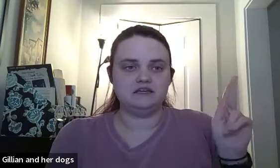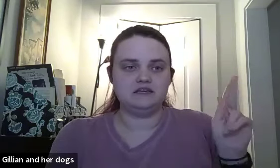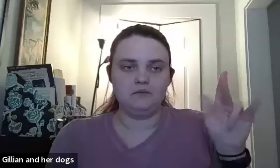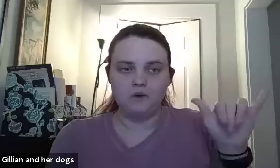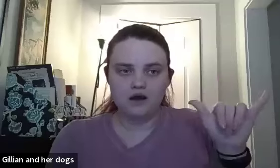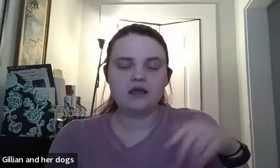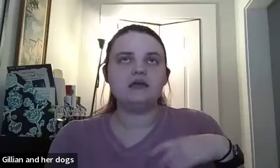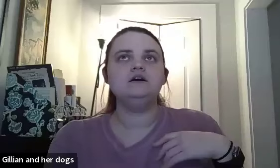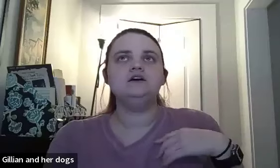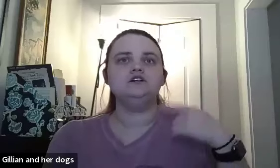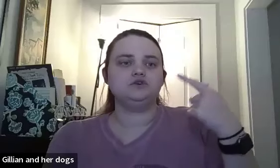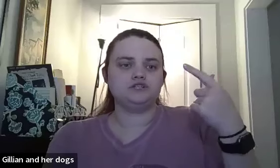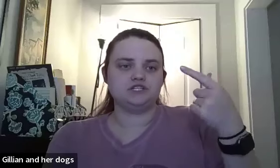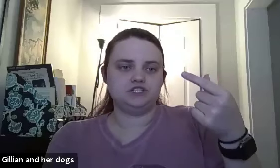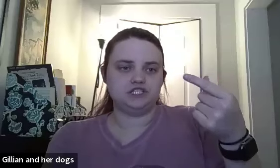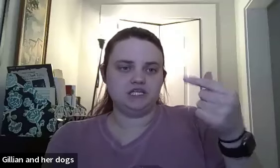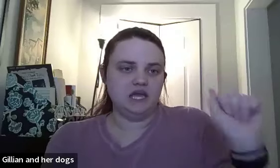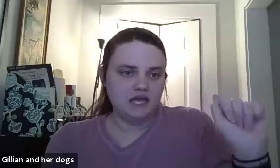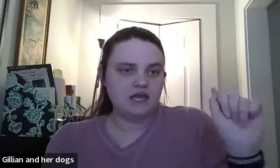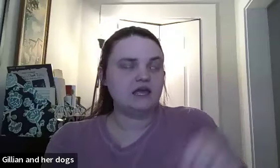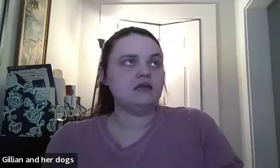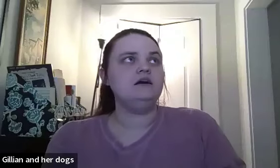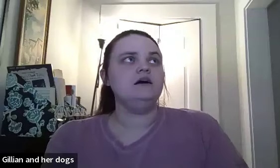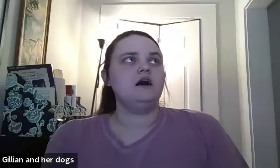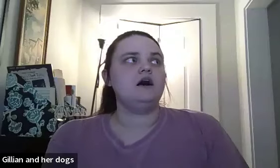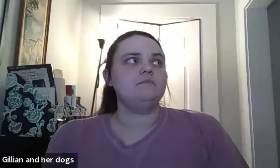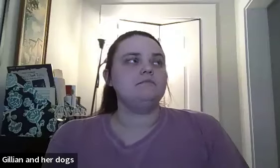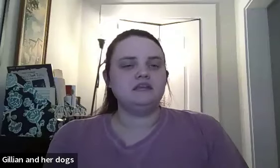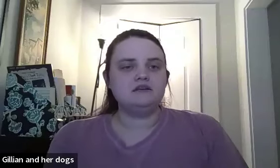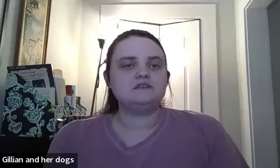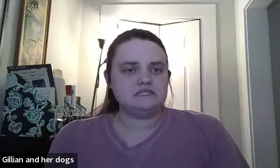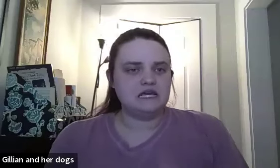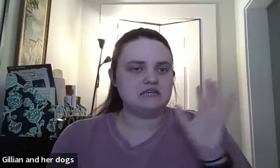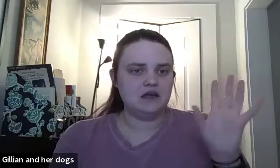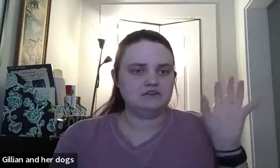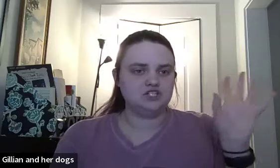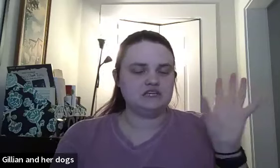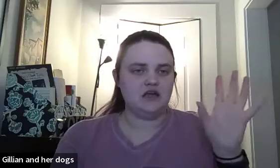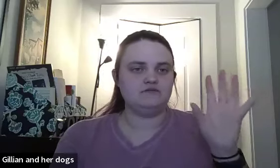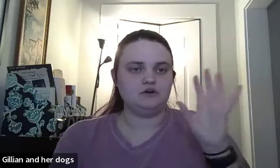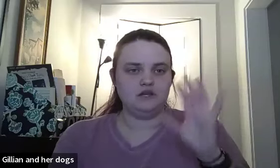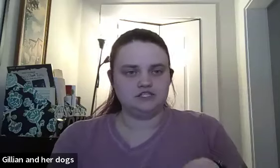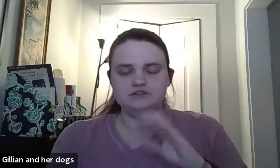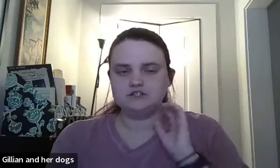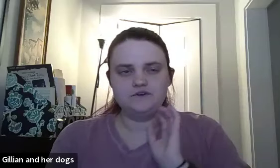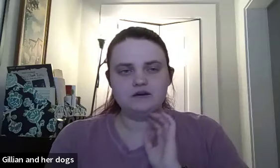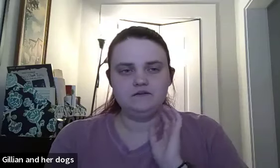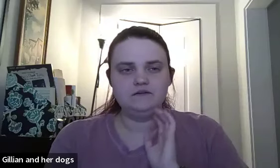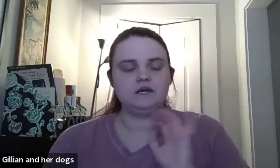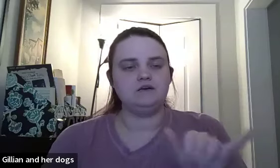Kentucky's KY, Georgia's GA. Many of the states just have their initials. There's very few. I